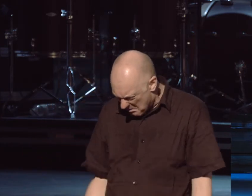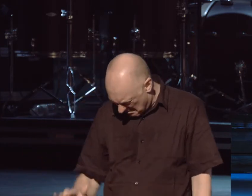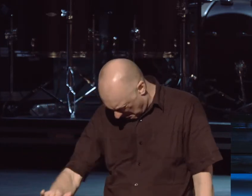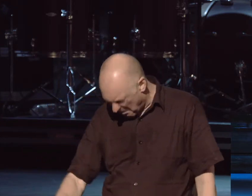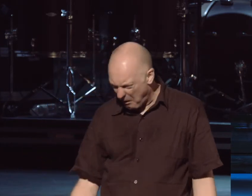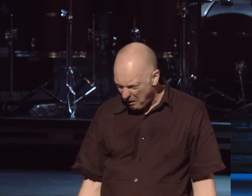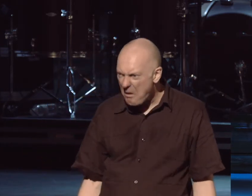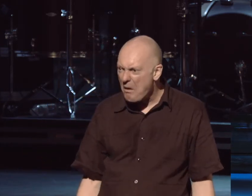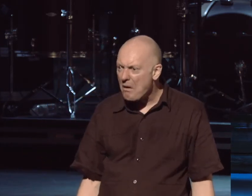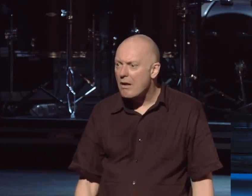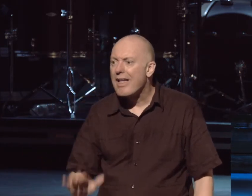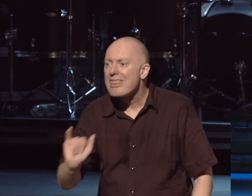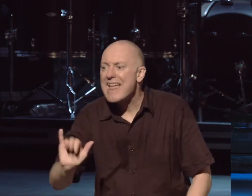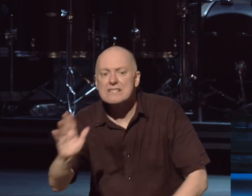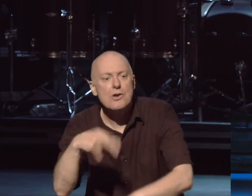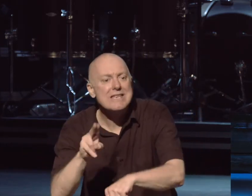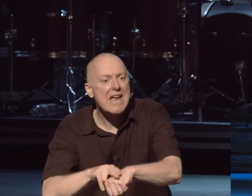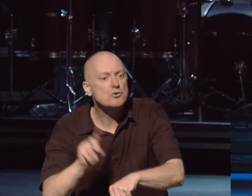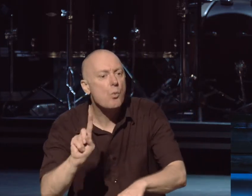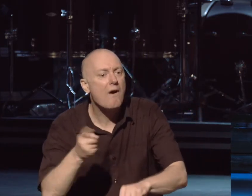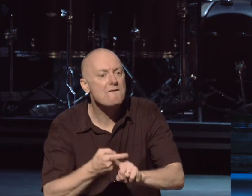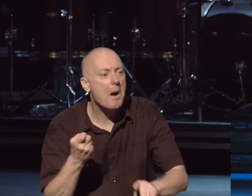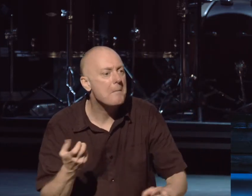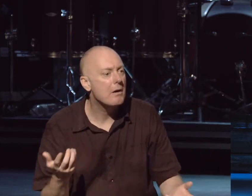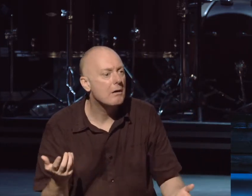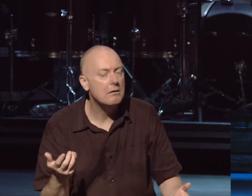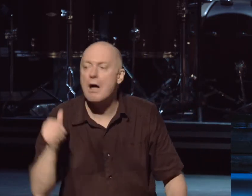nature. Where do they get that from? Adam.